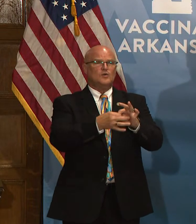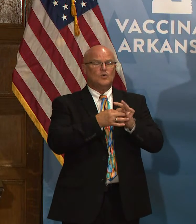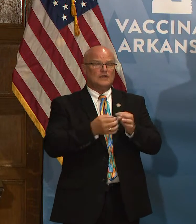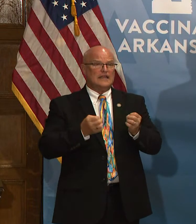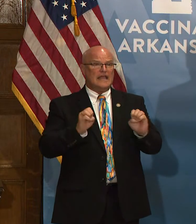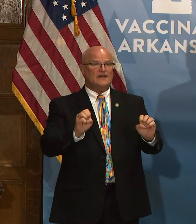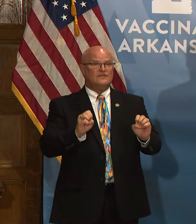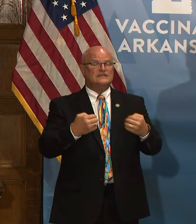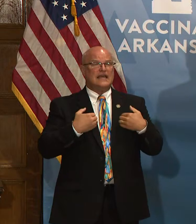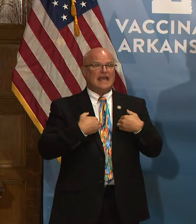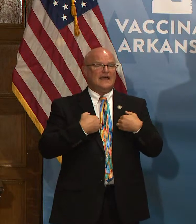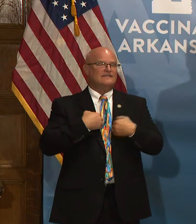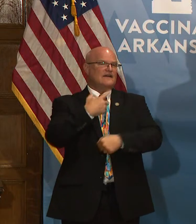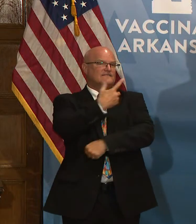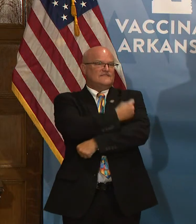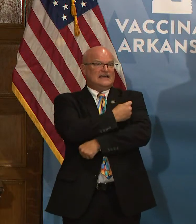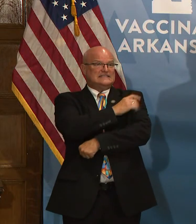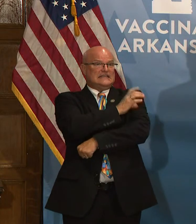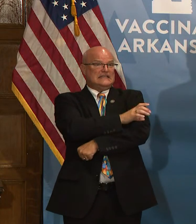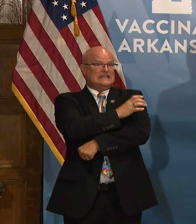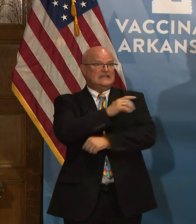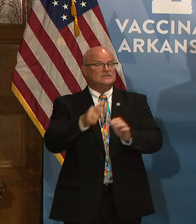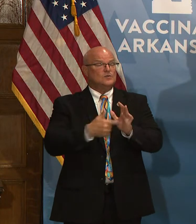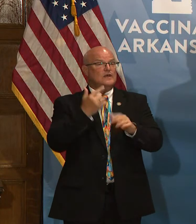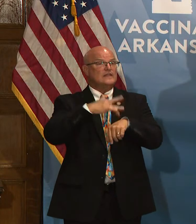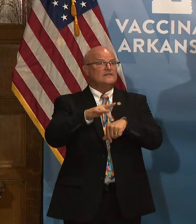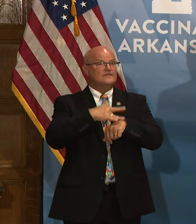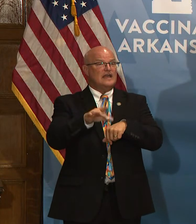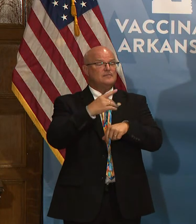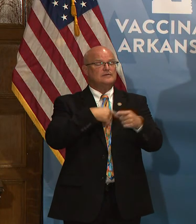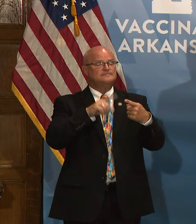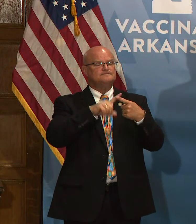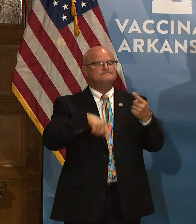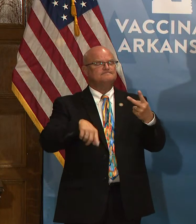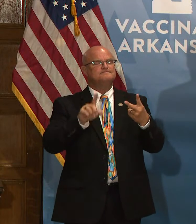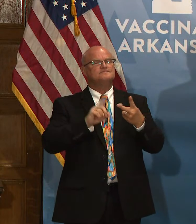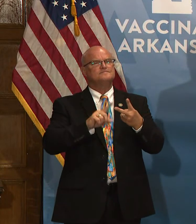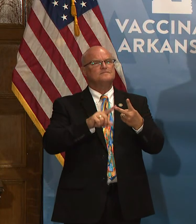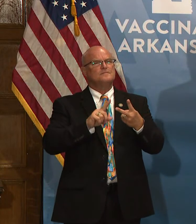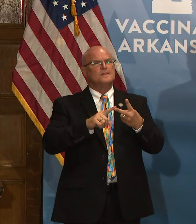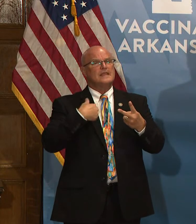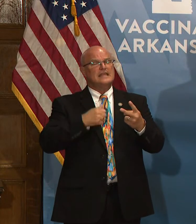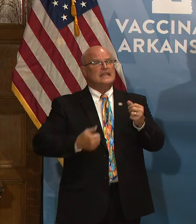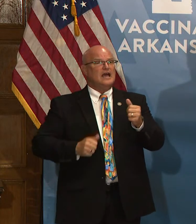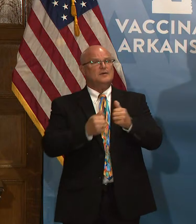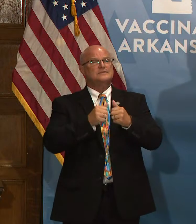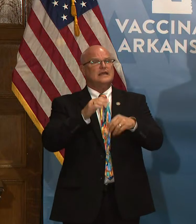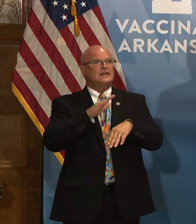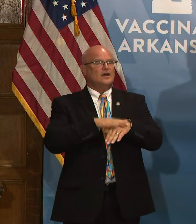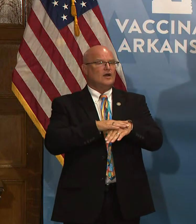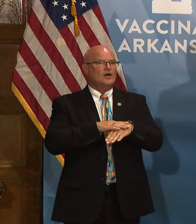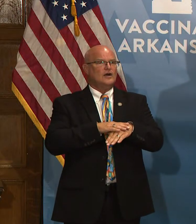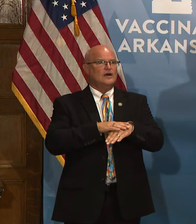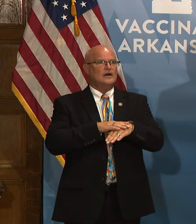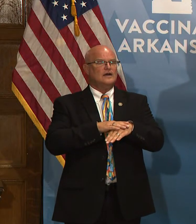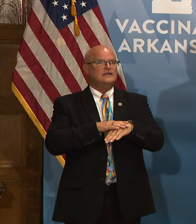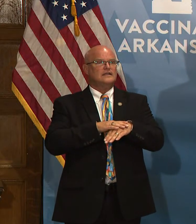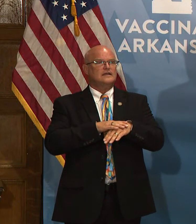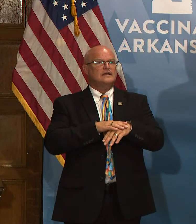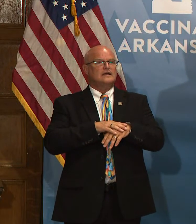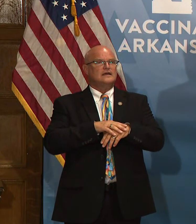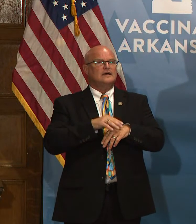to host vaccine clinics once those become available? And then my second one is just simply, is there any update on Afghan refugees coming to